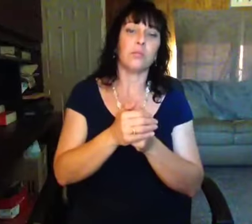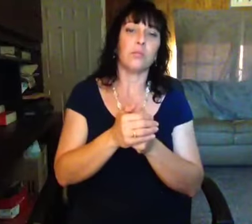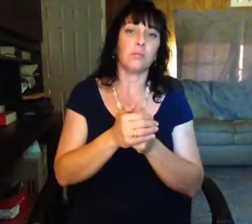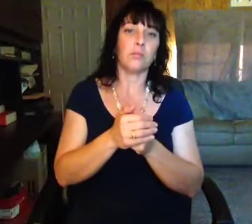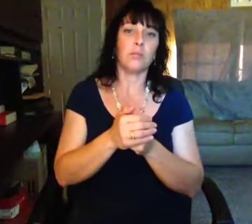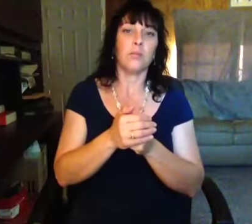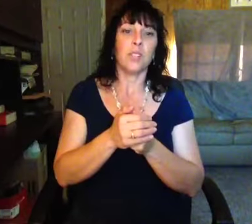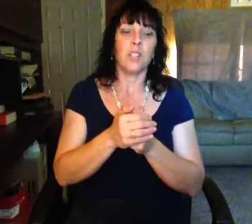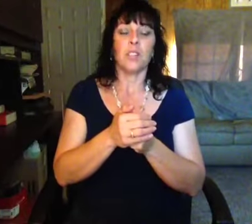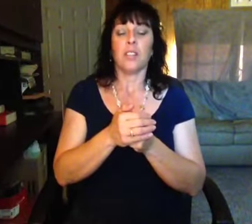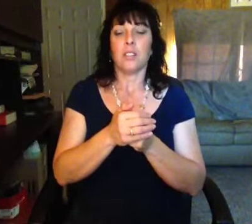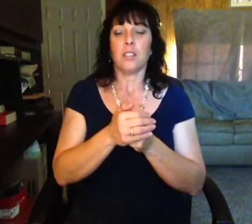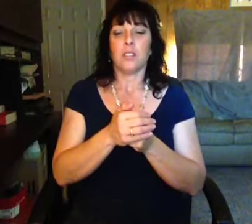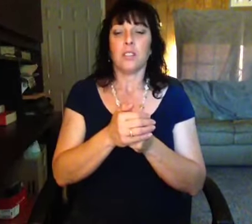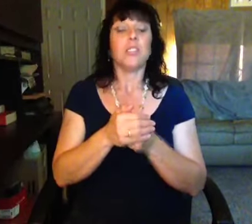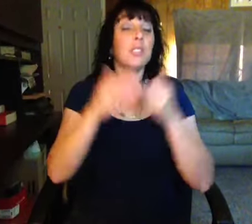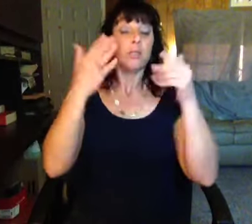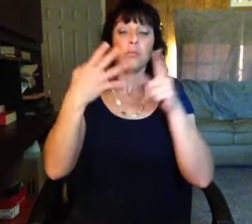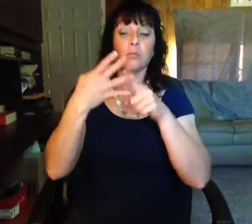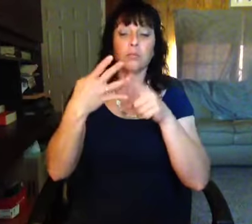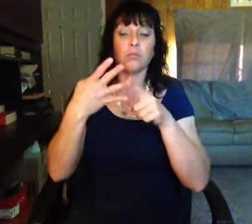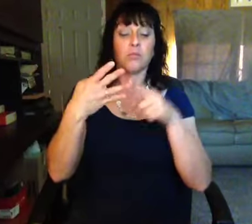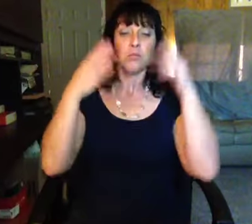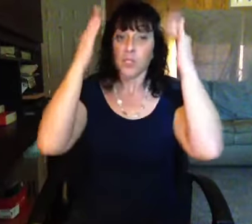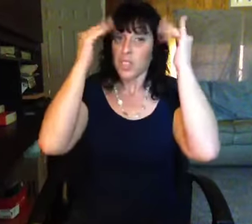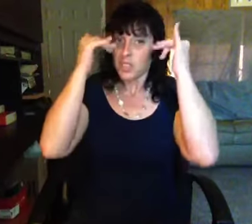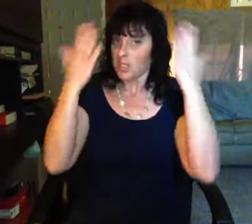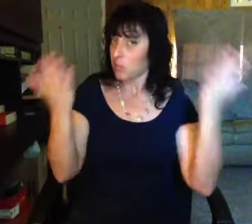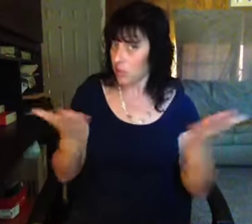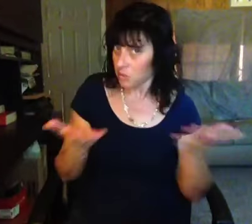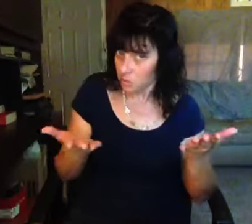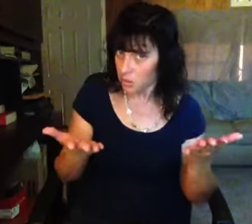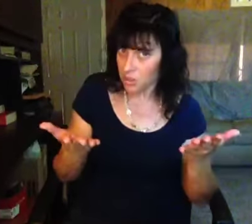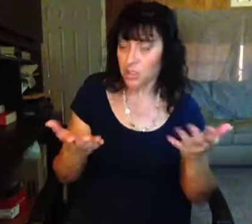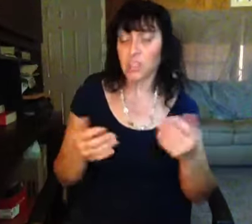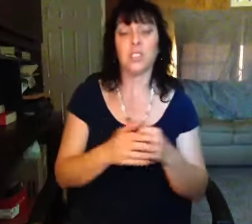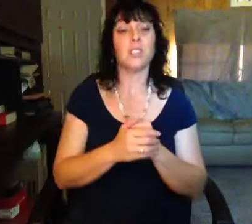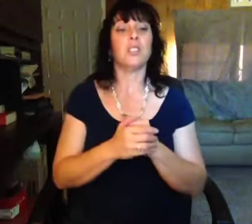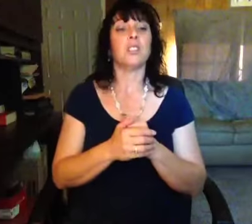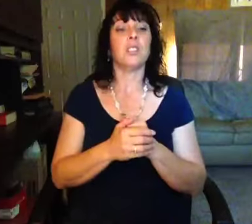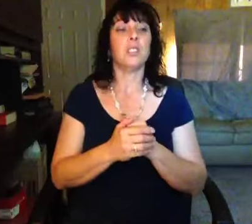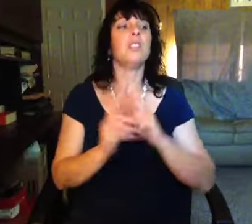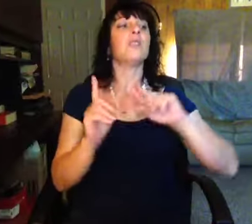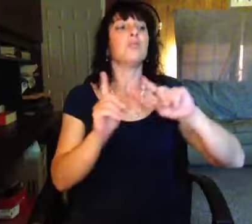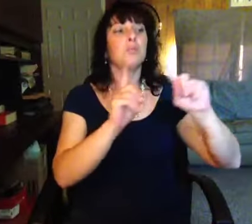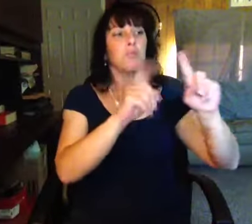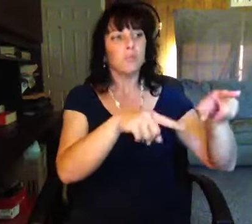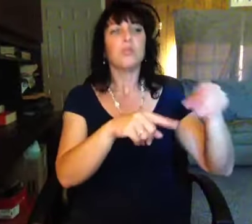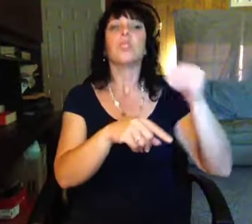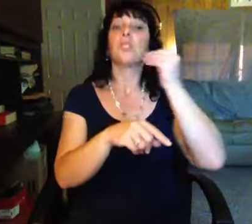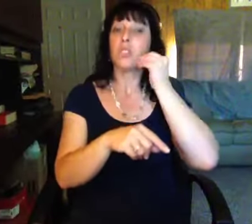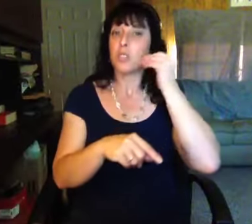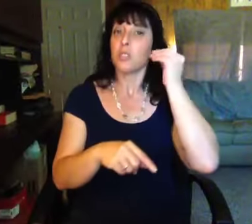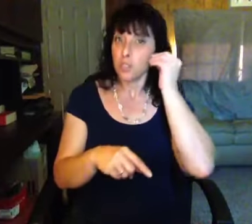So what's going to be expected of you guys as students? What you're going to do is you're going to go home. I'll give you some content and